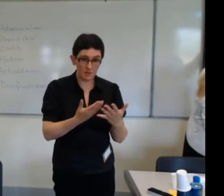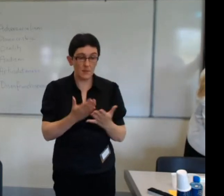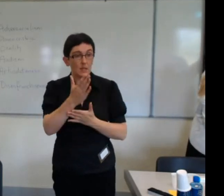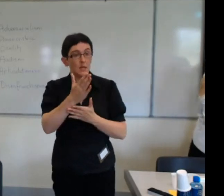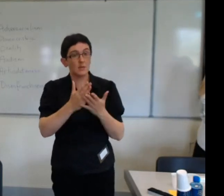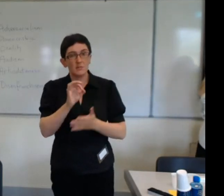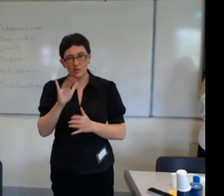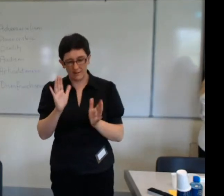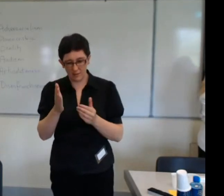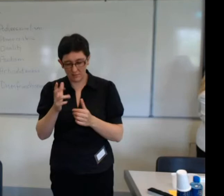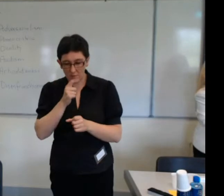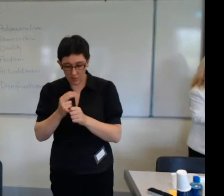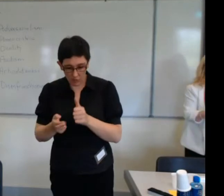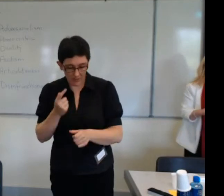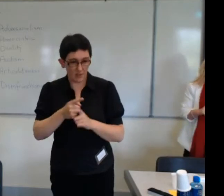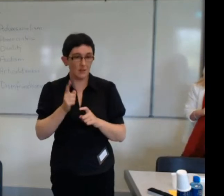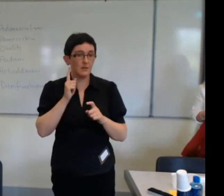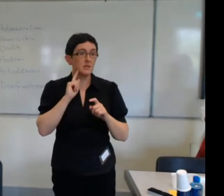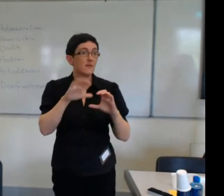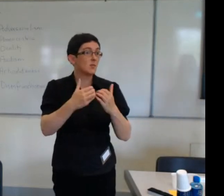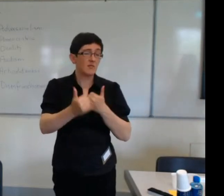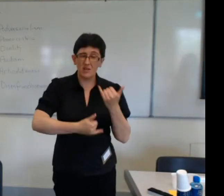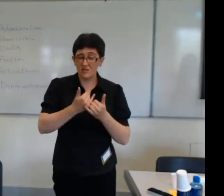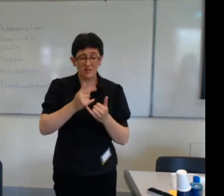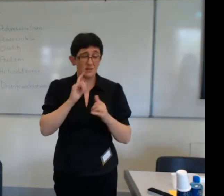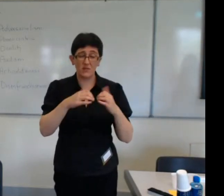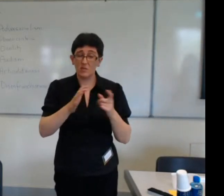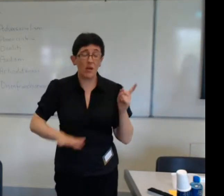already said, you know, deaf community have said for years in many jurisdictions that there